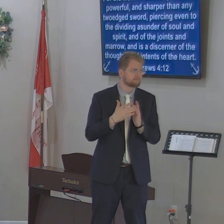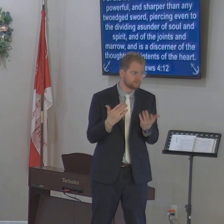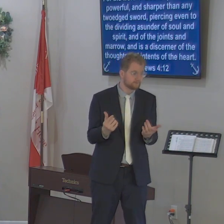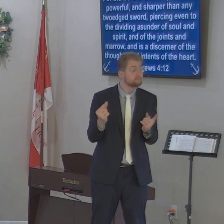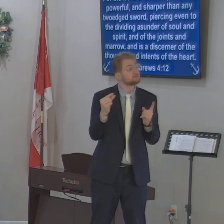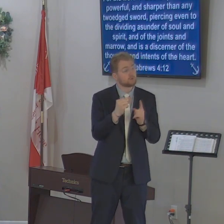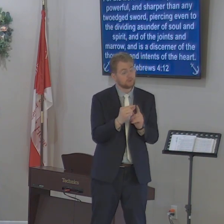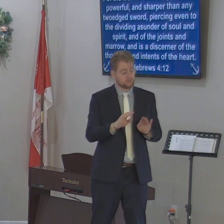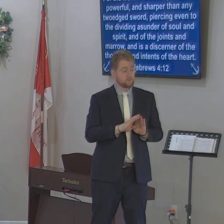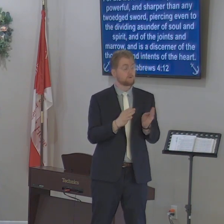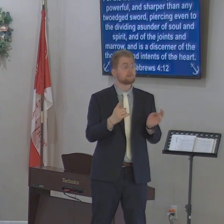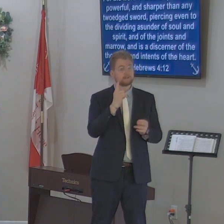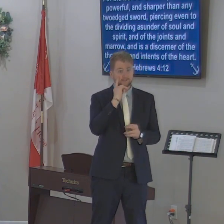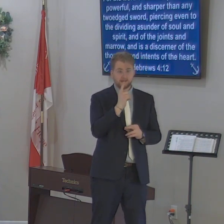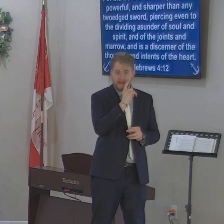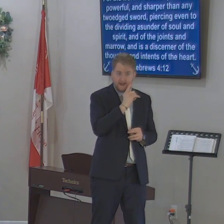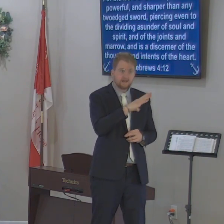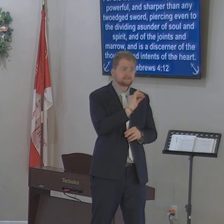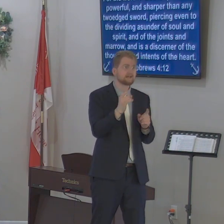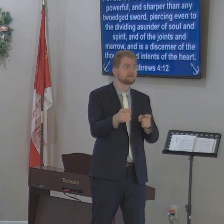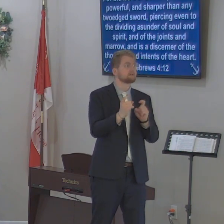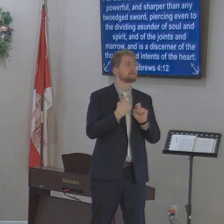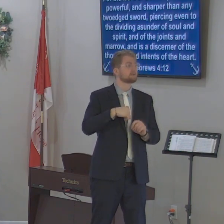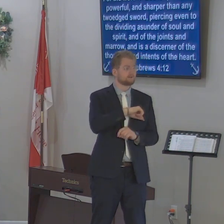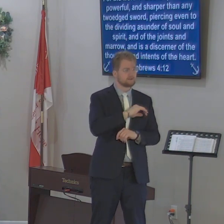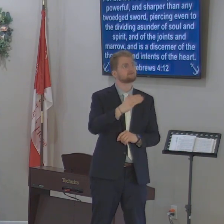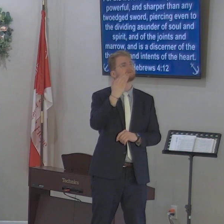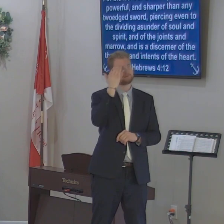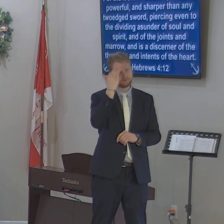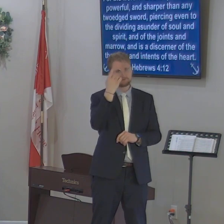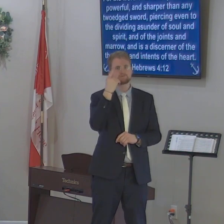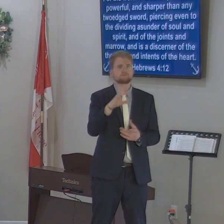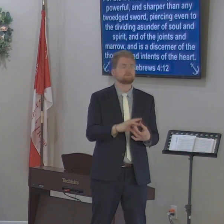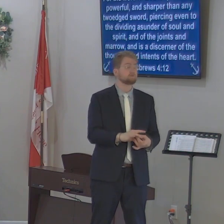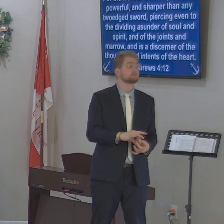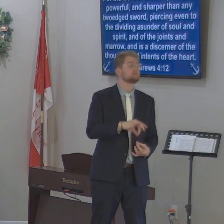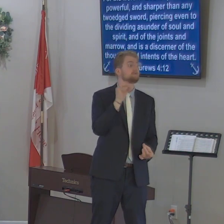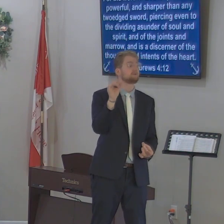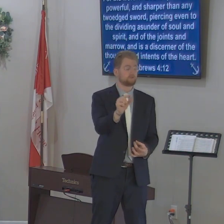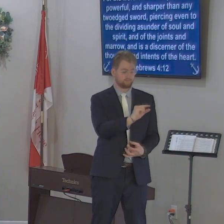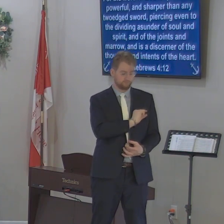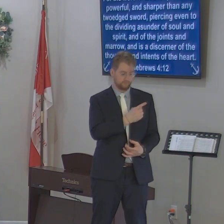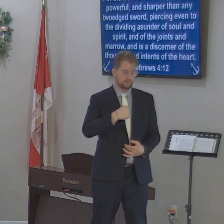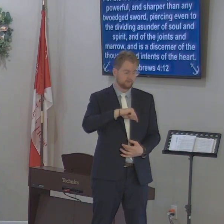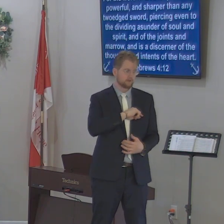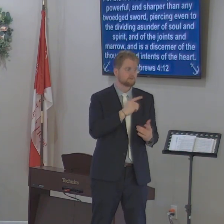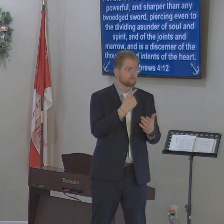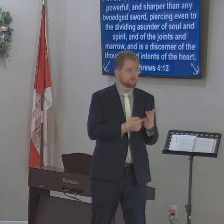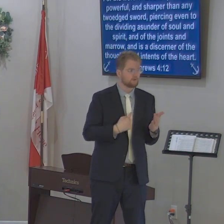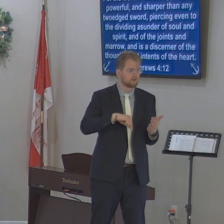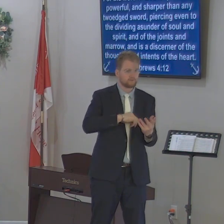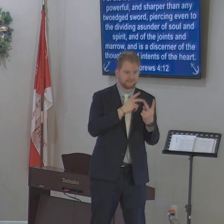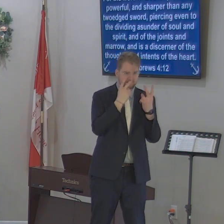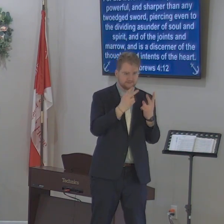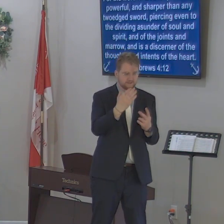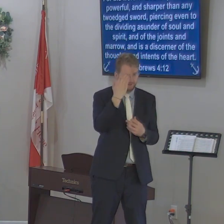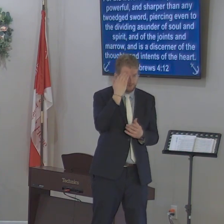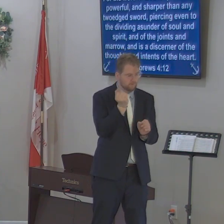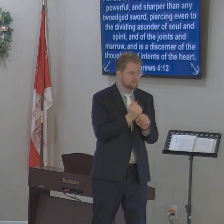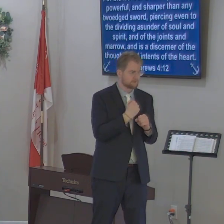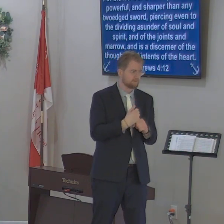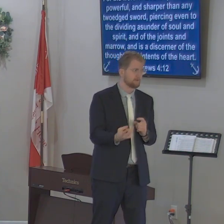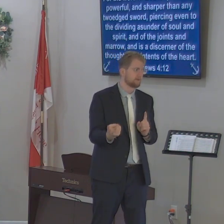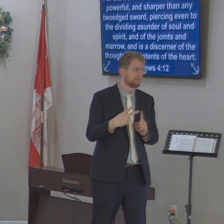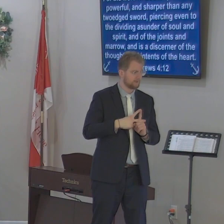our eyes and gives us the knowledge for the Spirit to prick us with what we do see and know to make